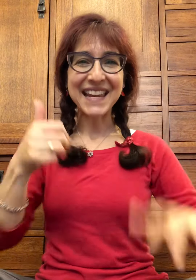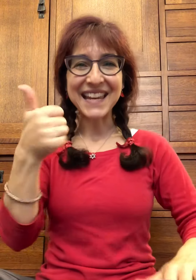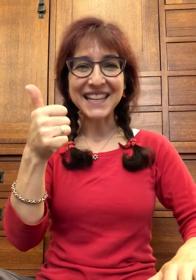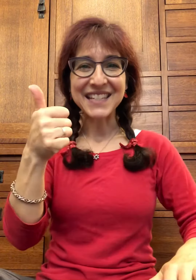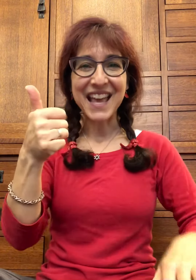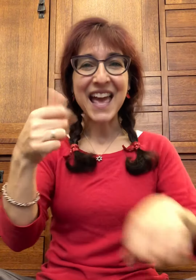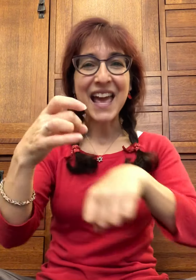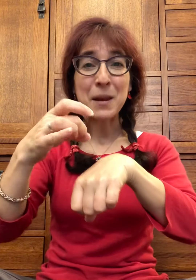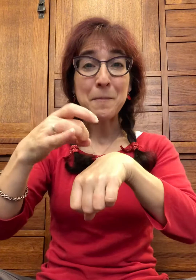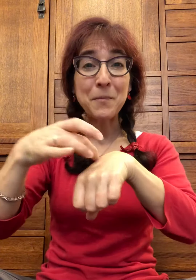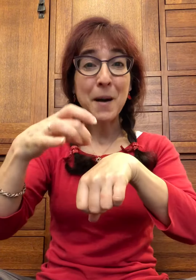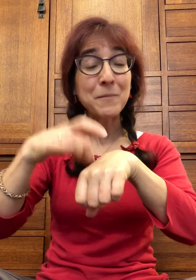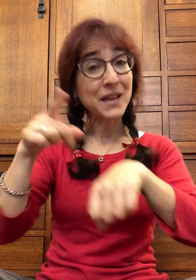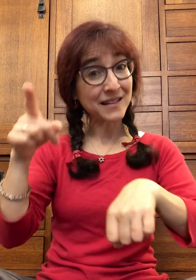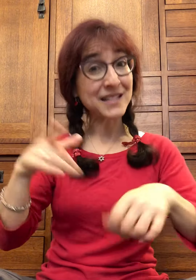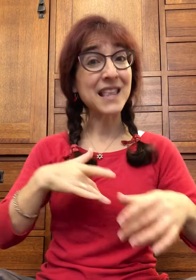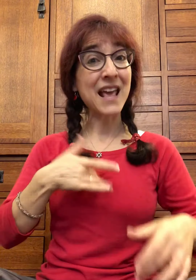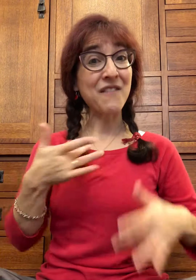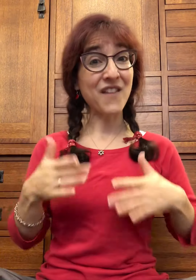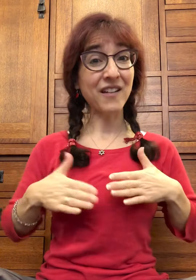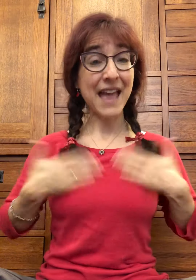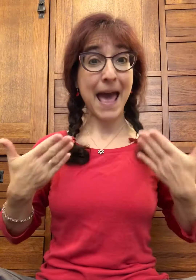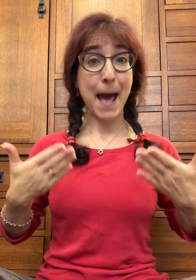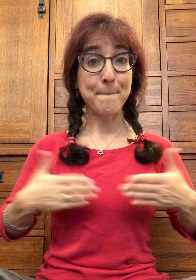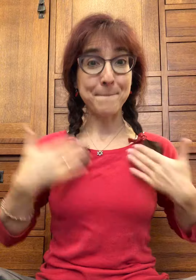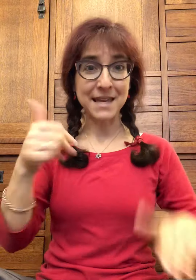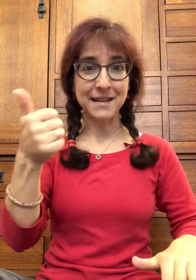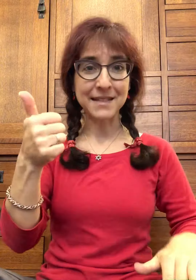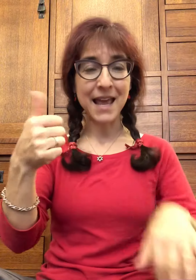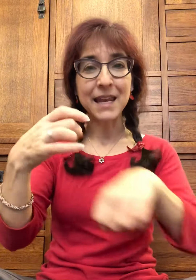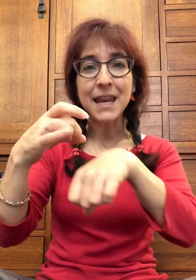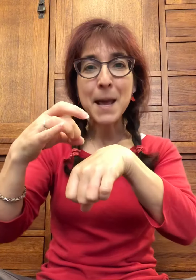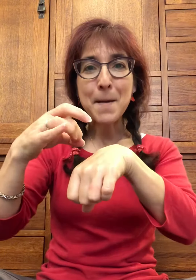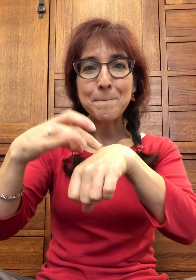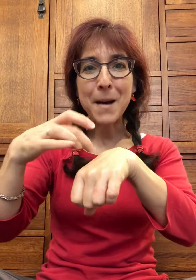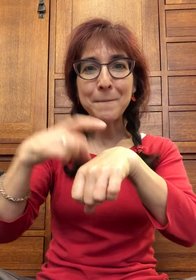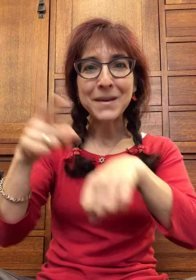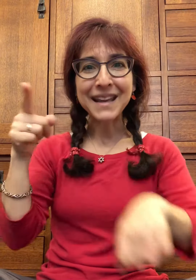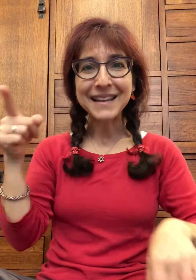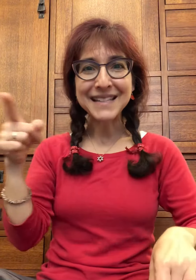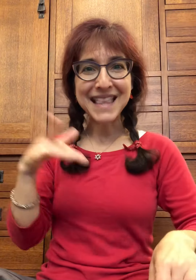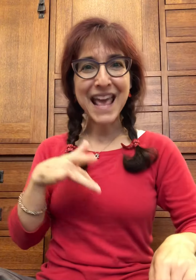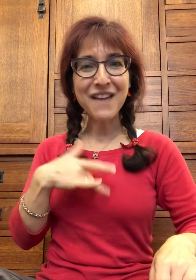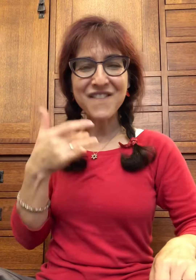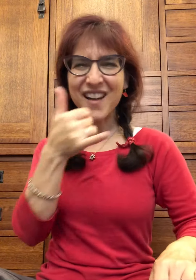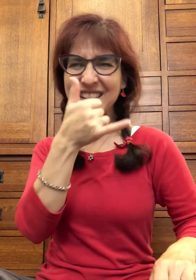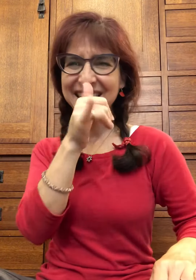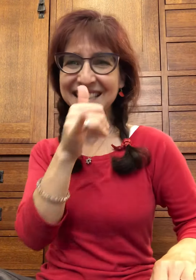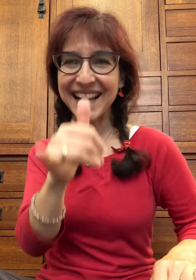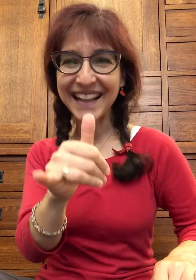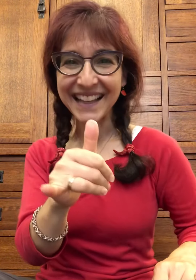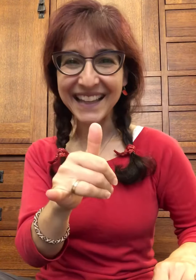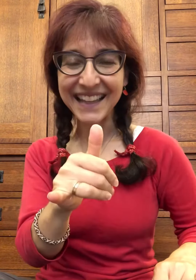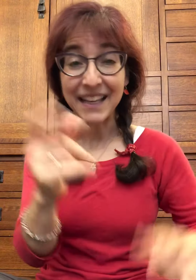excited. 10 pumpkins, they felt happy. 10 pumpkins, they felt silly,